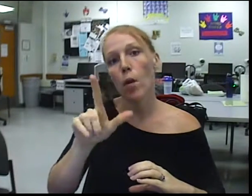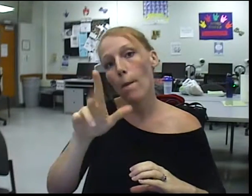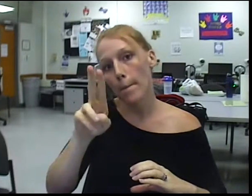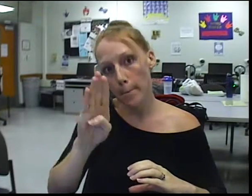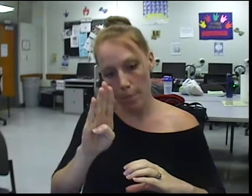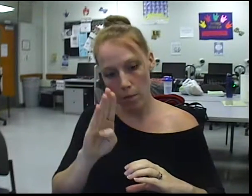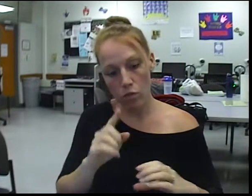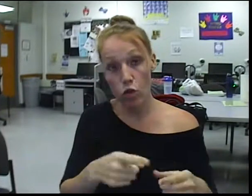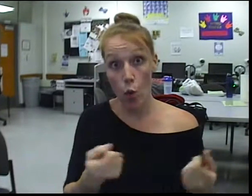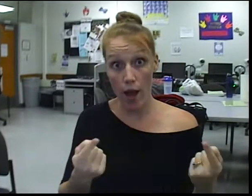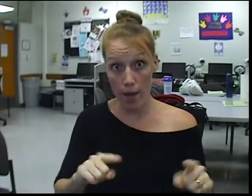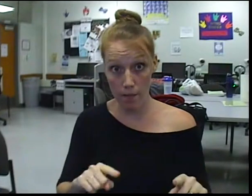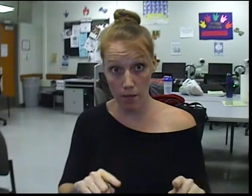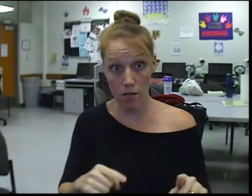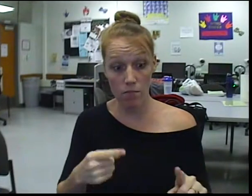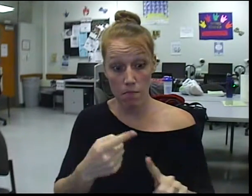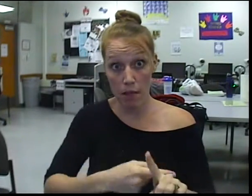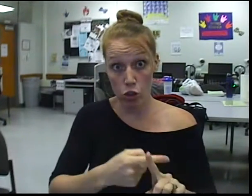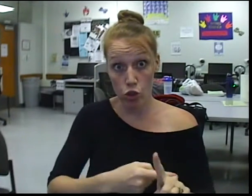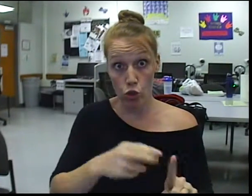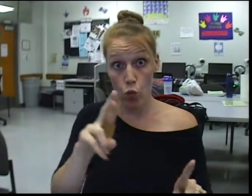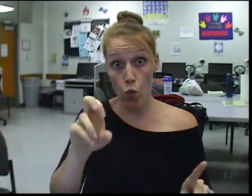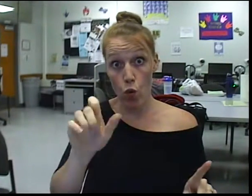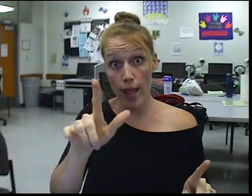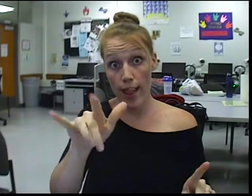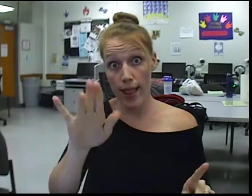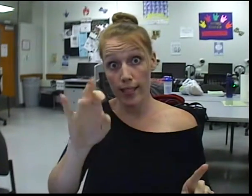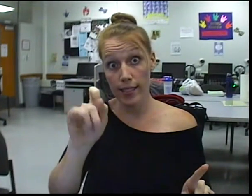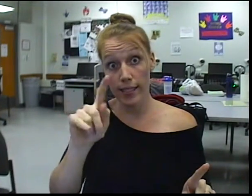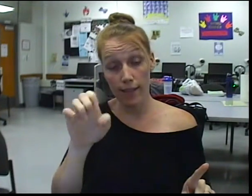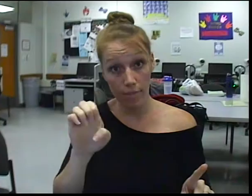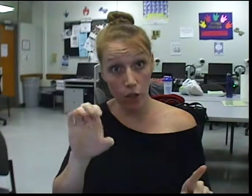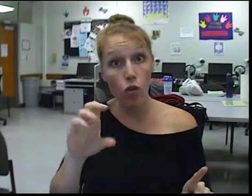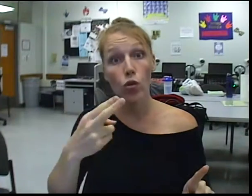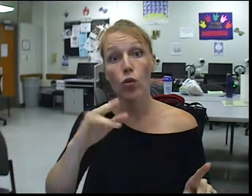take these two, and they take this bulb here, and they get it wet.